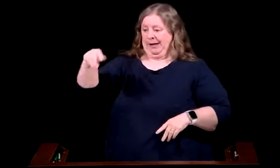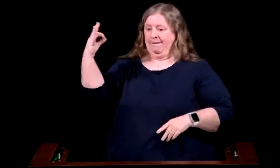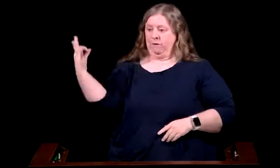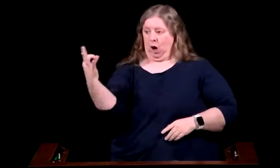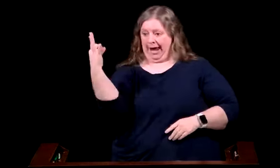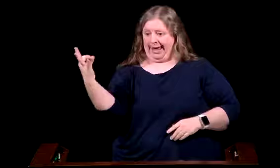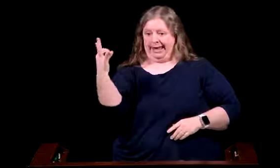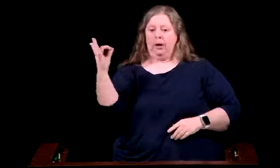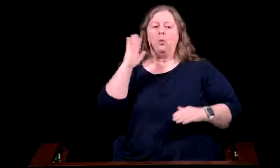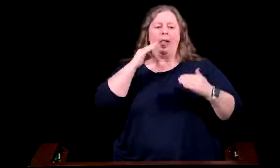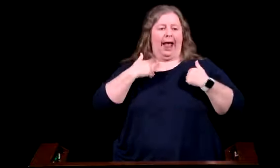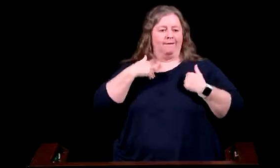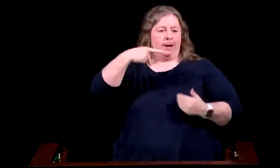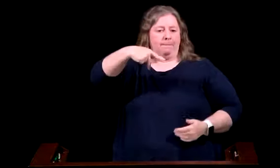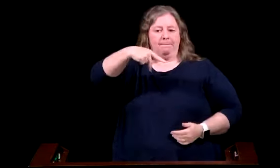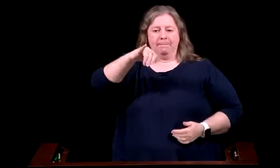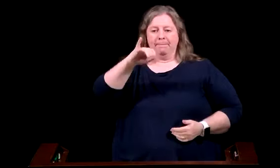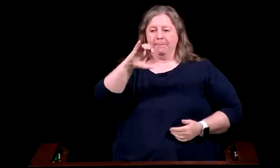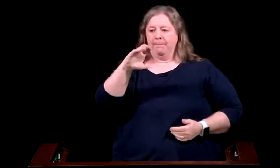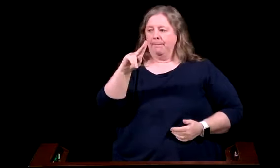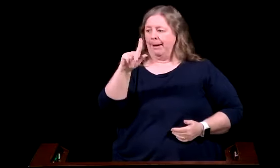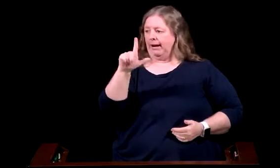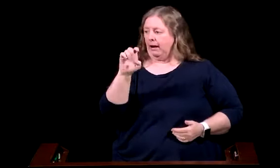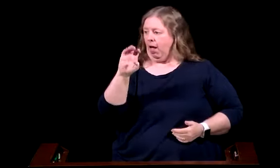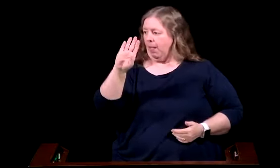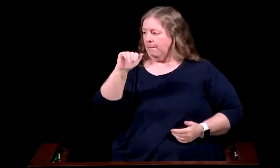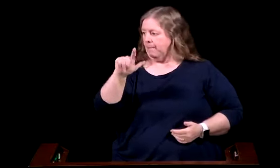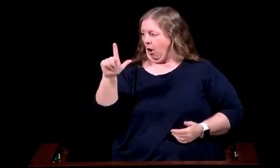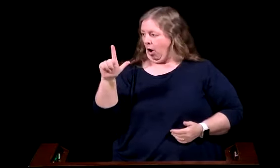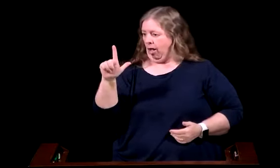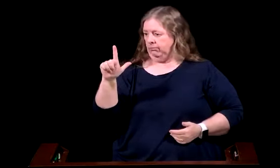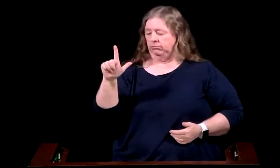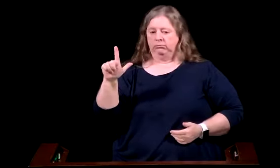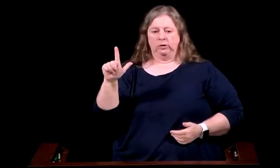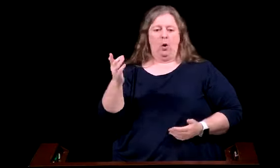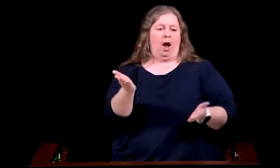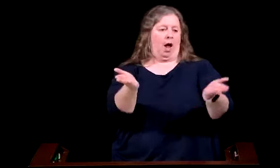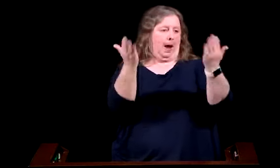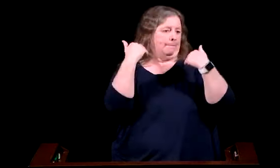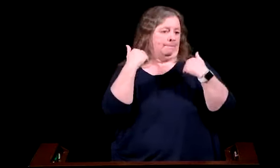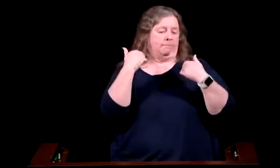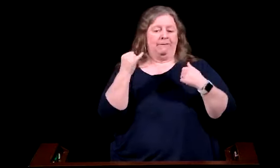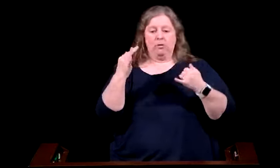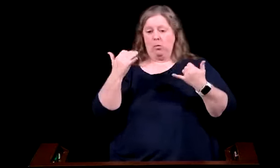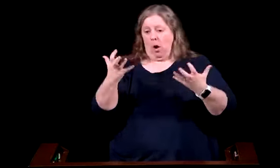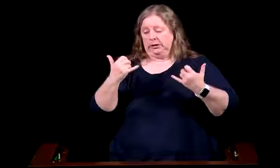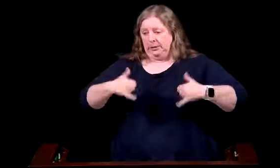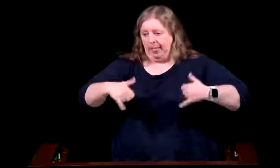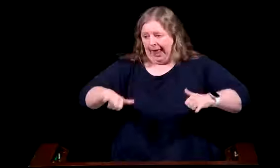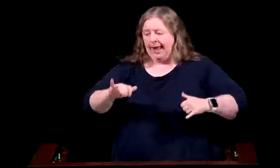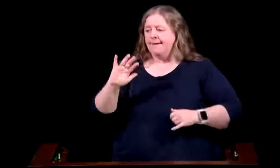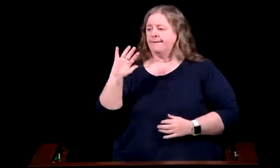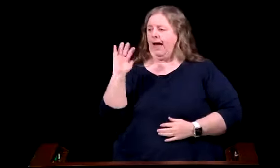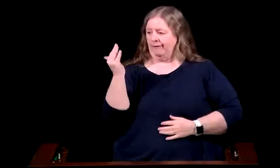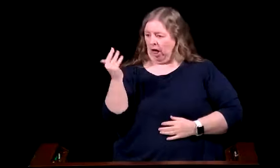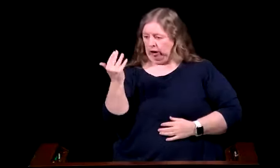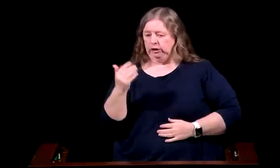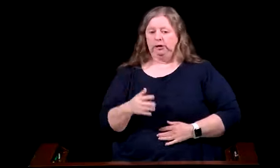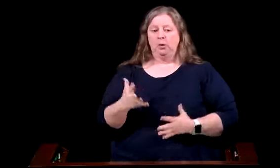This week on Friday, we will have pickleball, so you are welcome to come if you want to play. It's